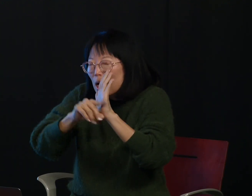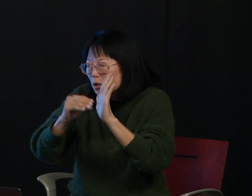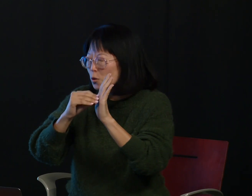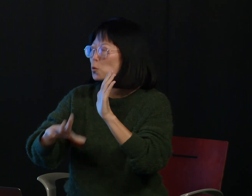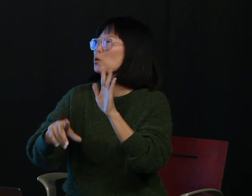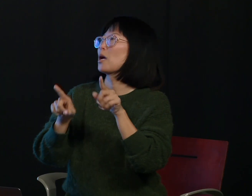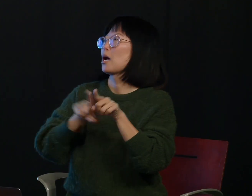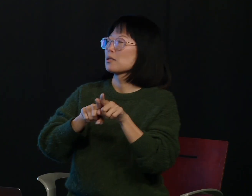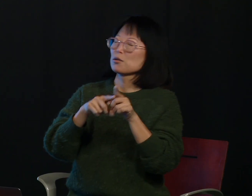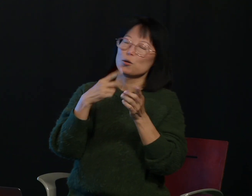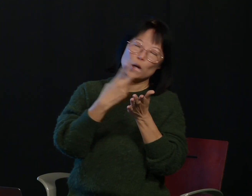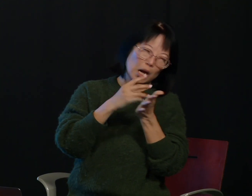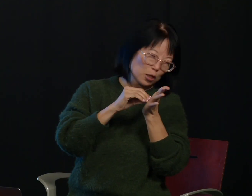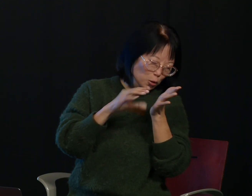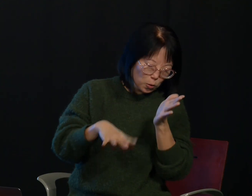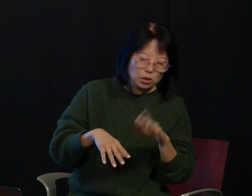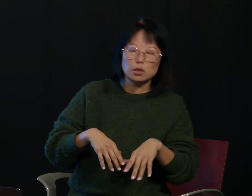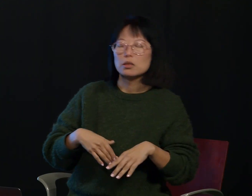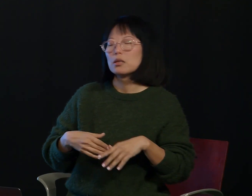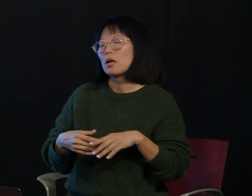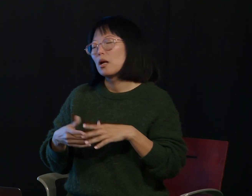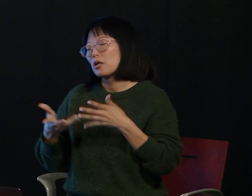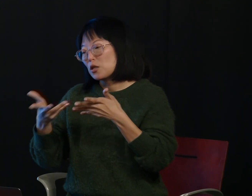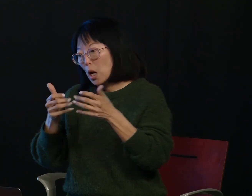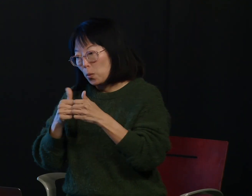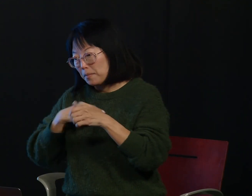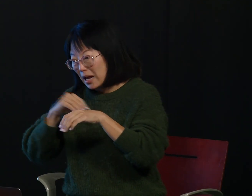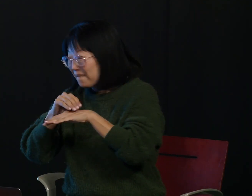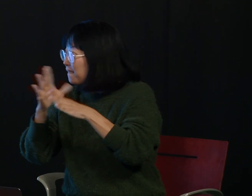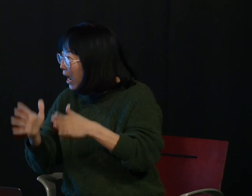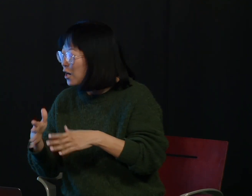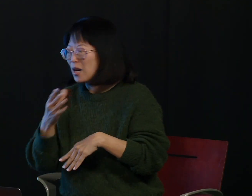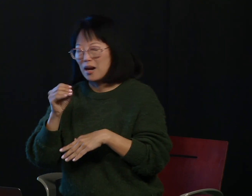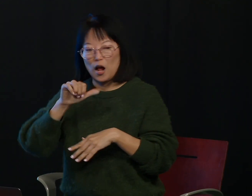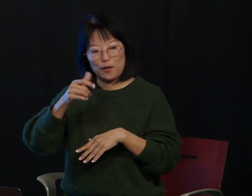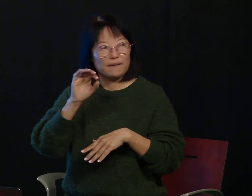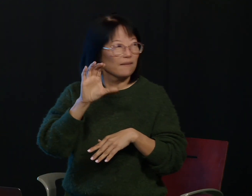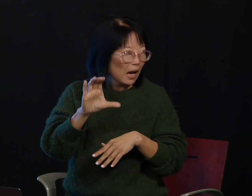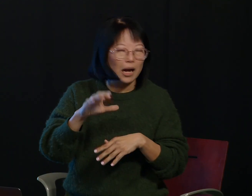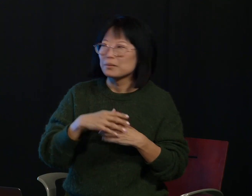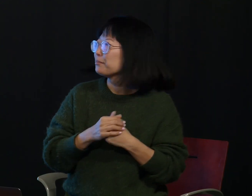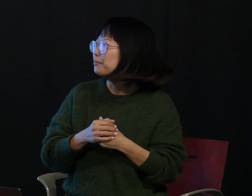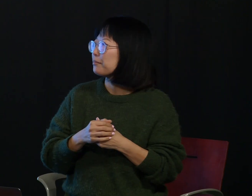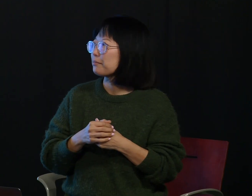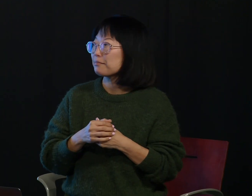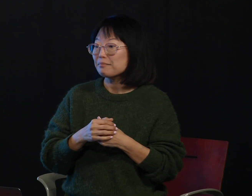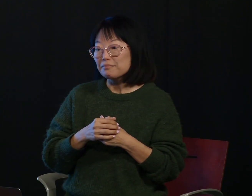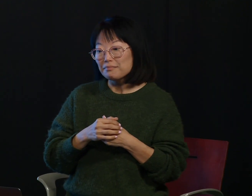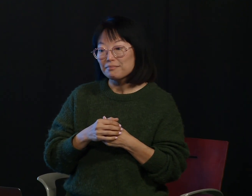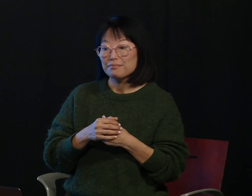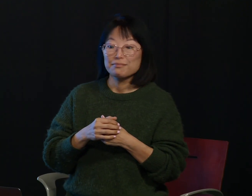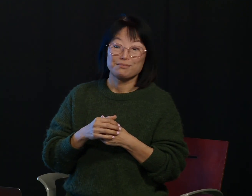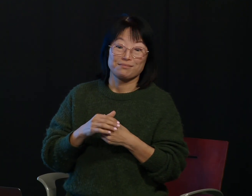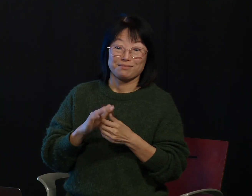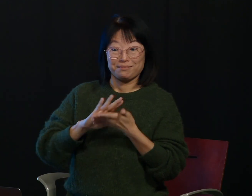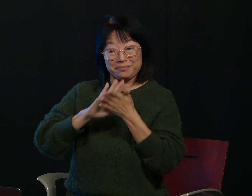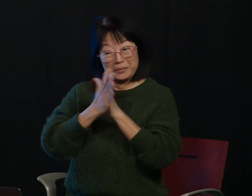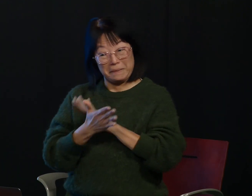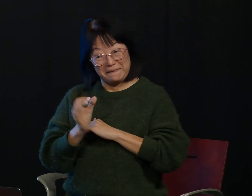undergraduate students, sometimes other graduate students. My advisor and other faculty members would work with me differently. Then